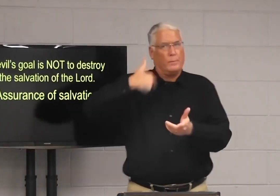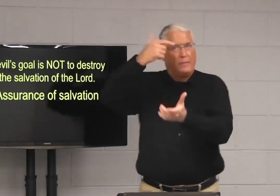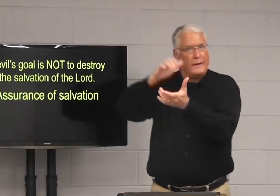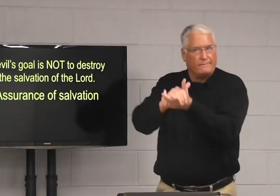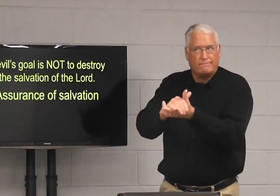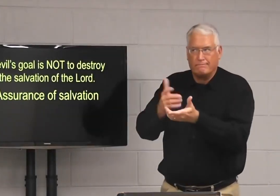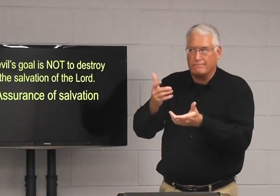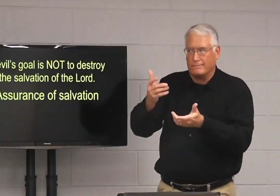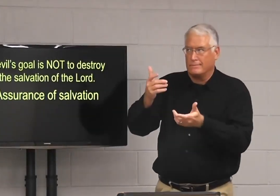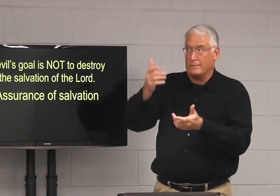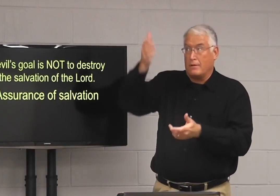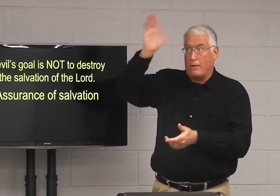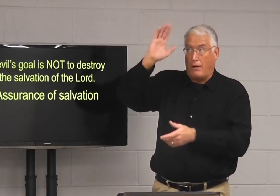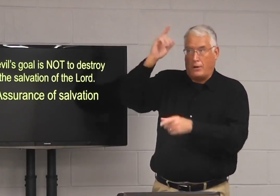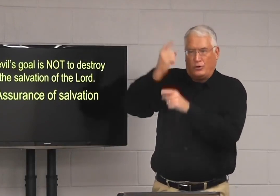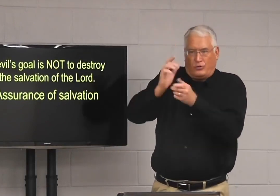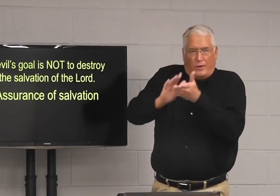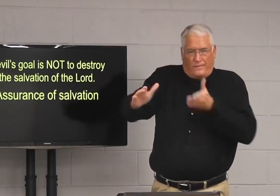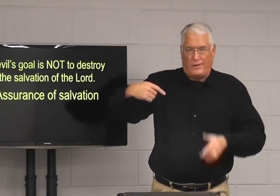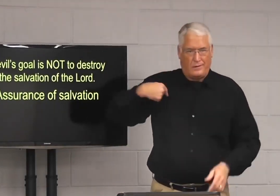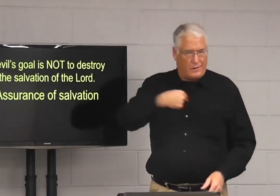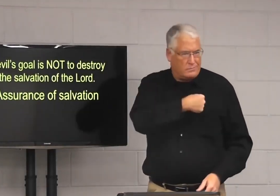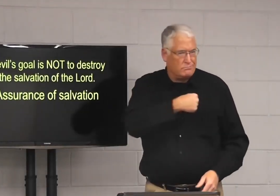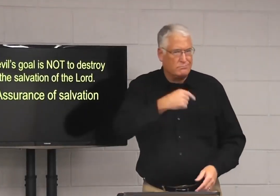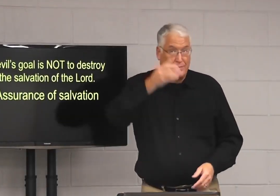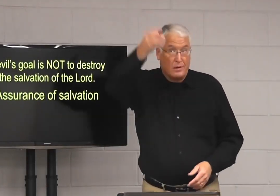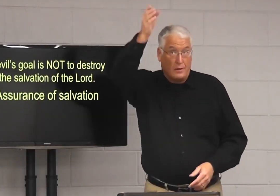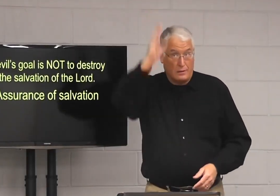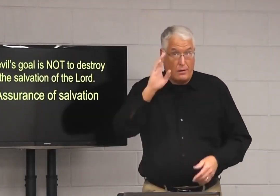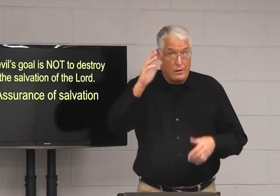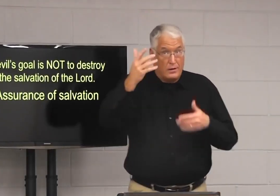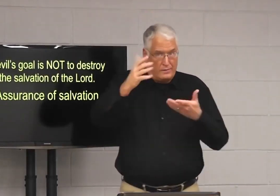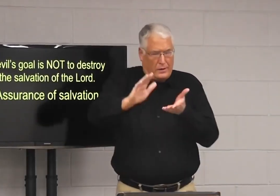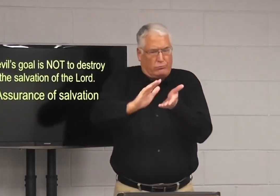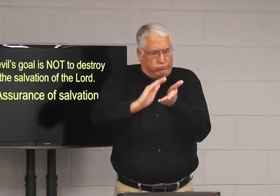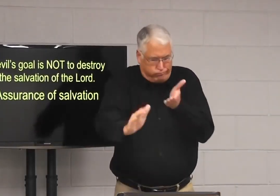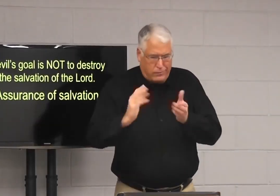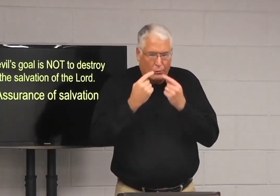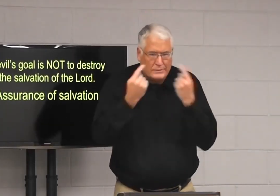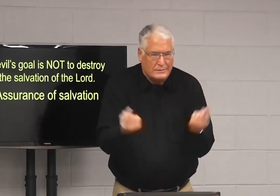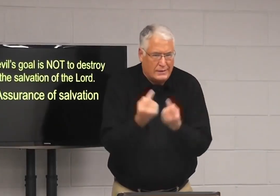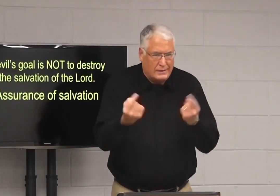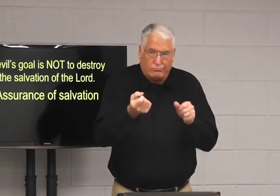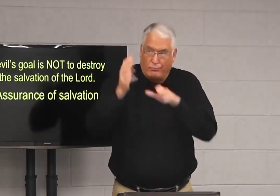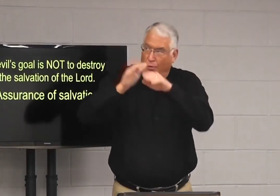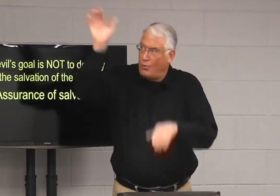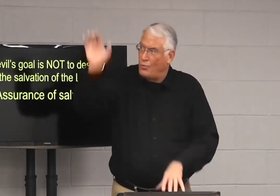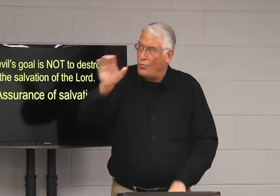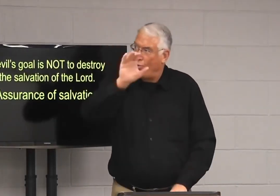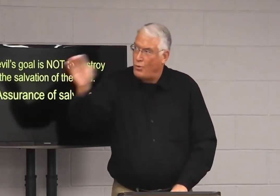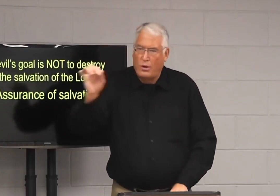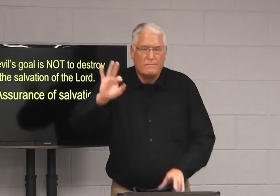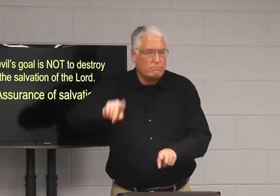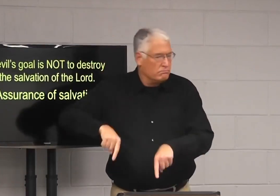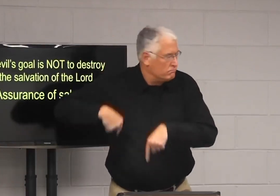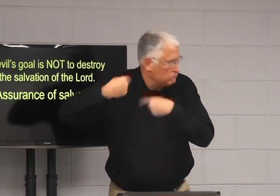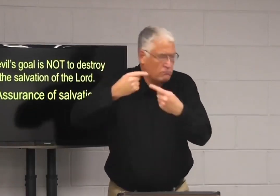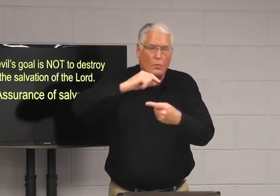added. We believe that God justifies us, that he has forgiven our sins on